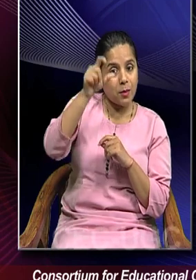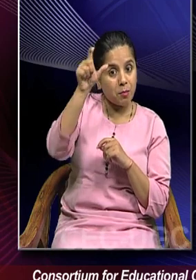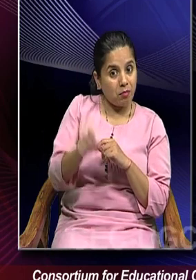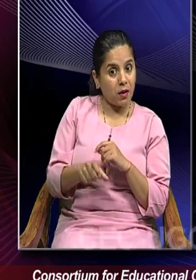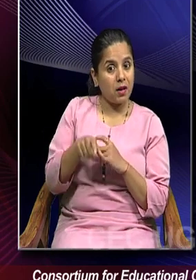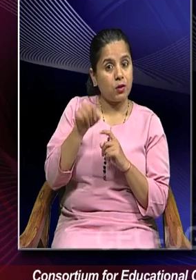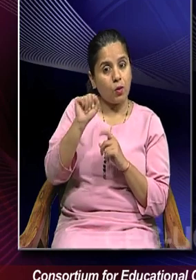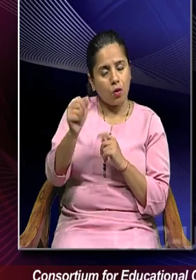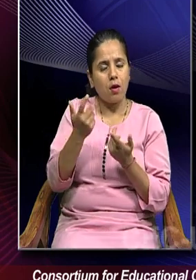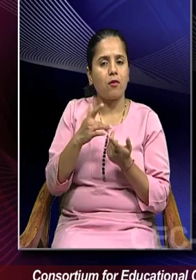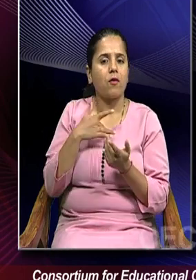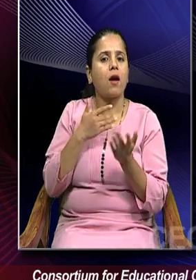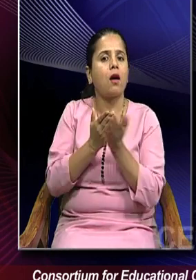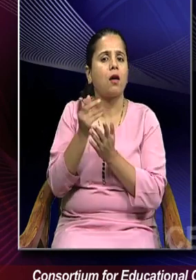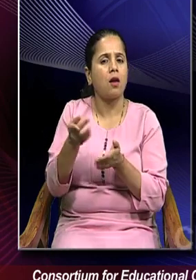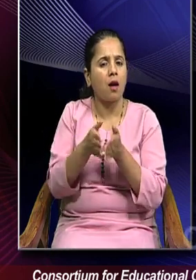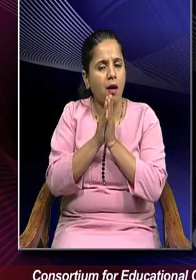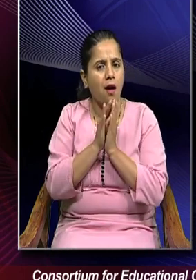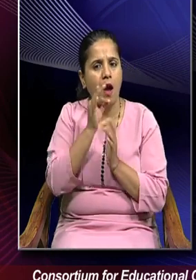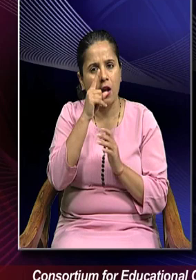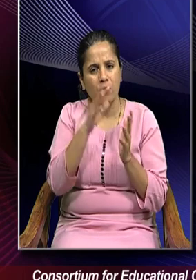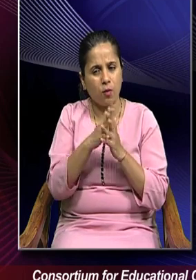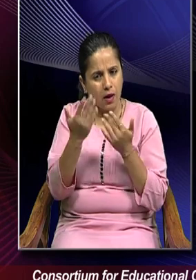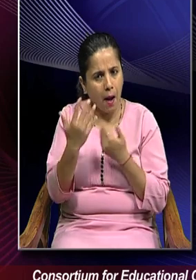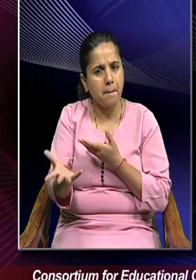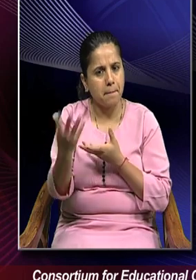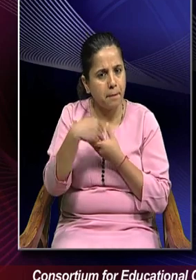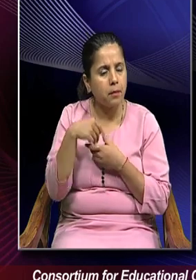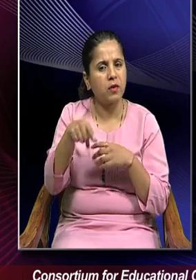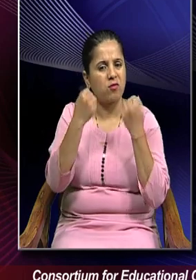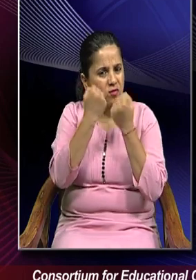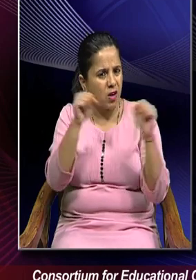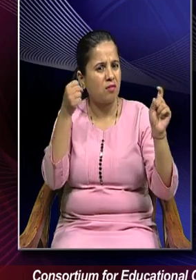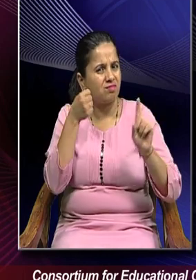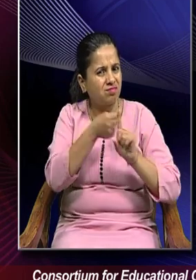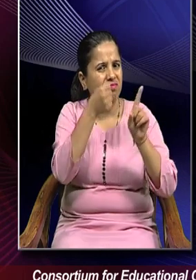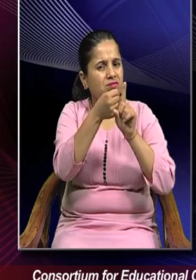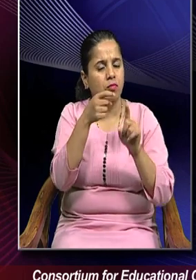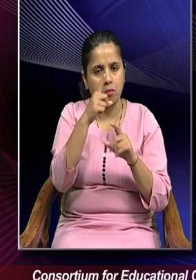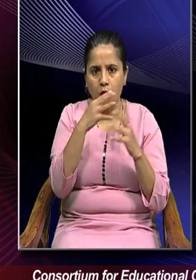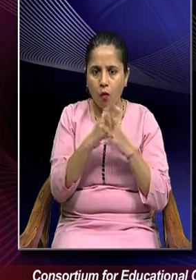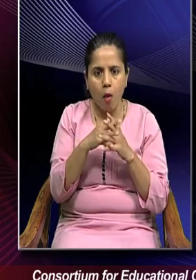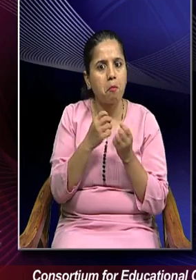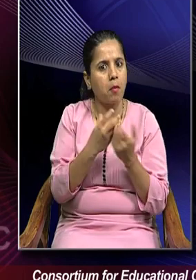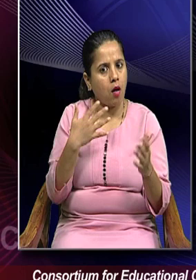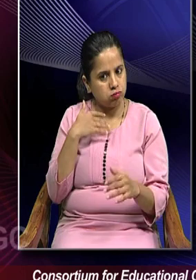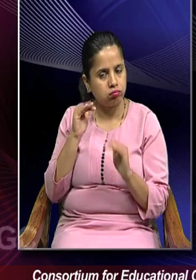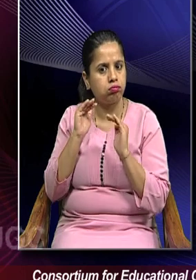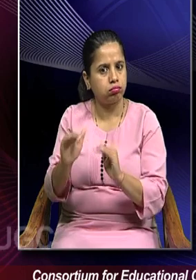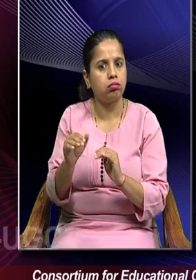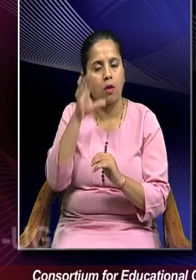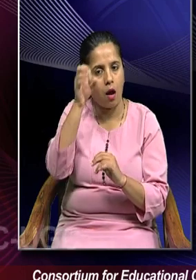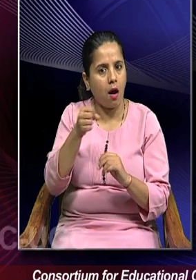way urged women to participate in the freedom struggle, and many of them, they joined the national movement, and